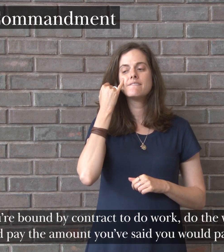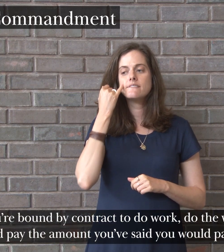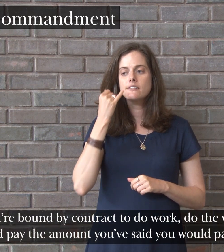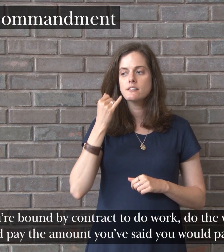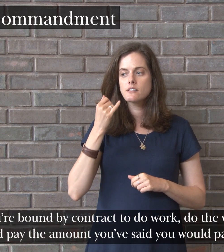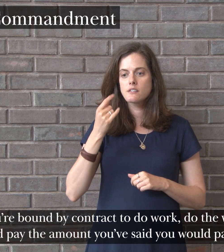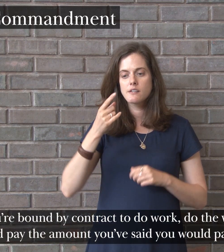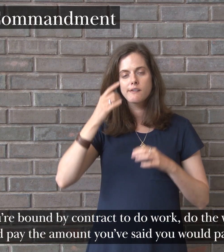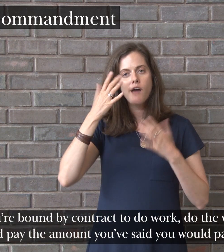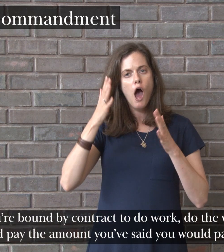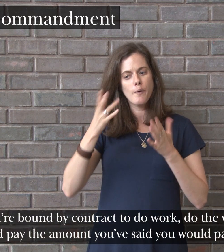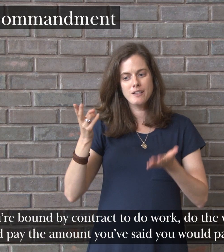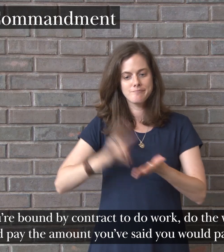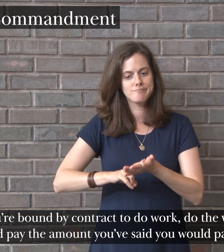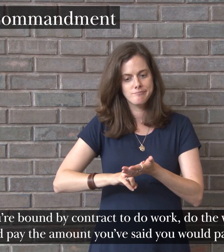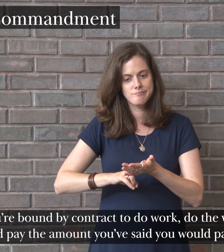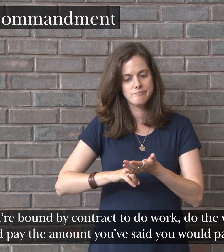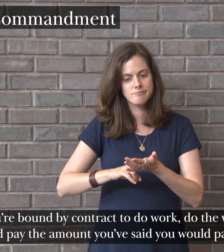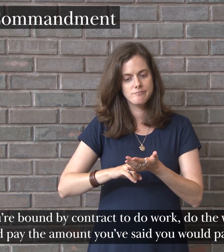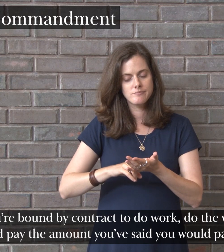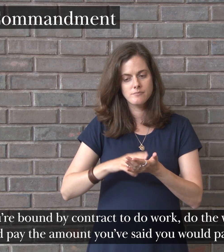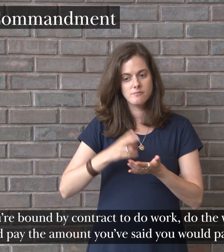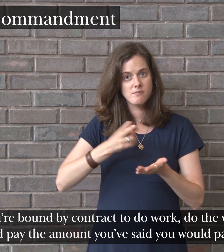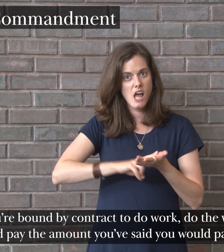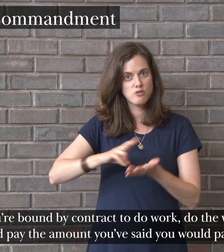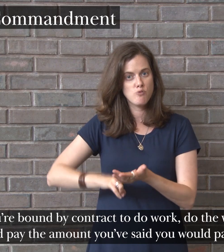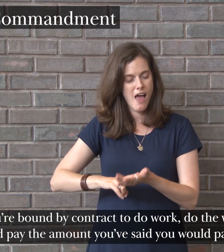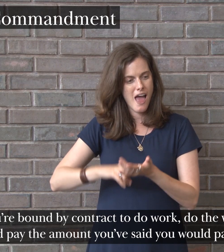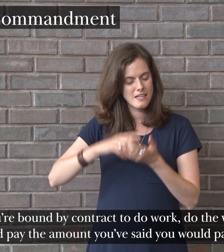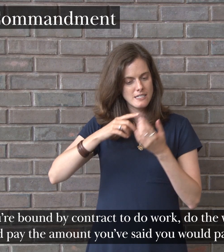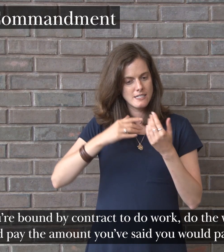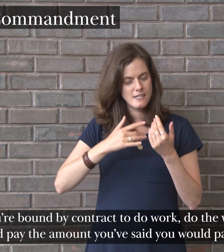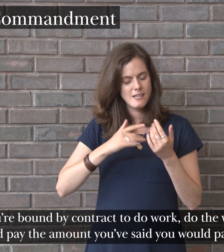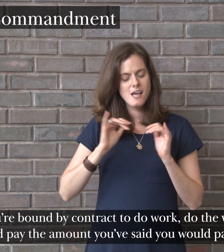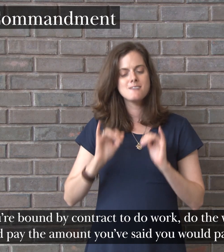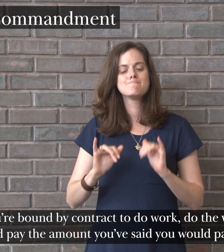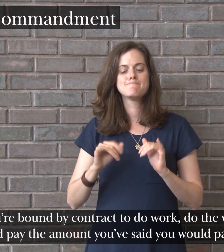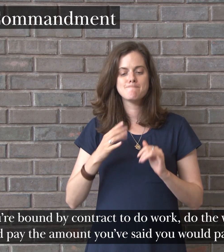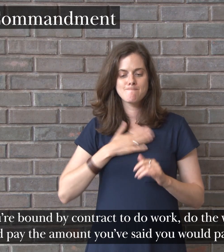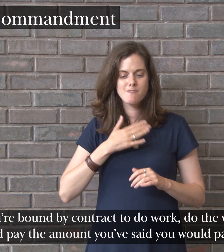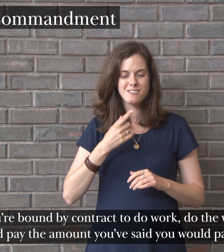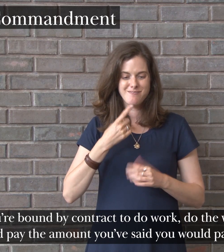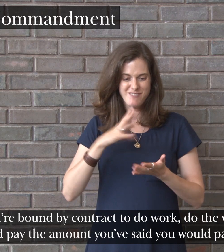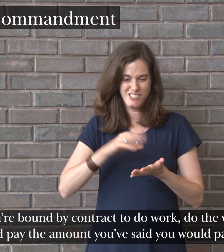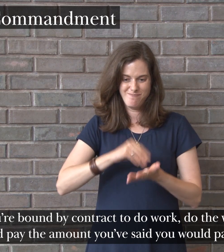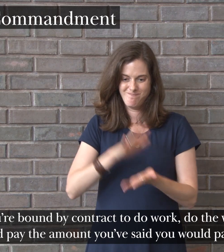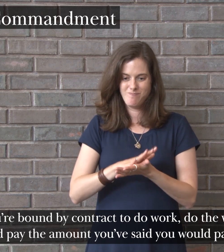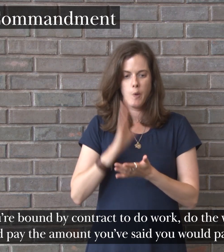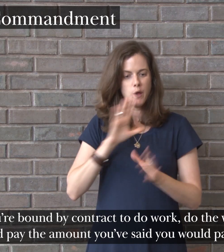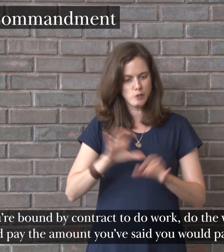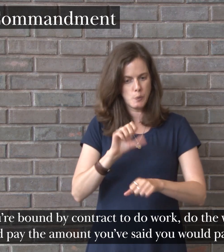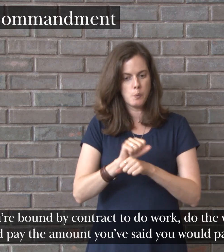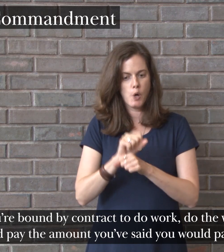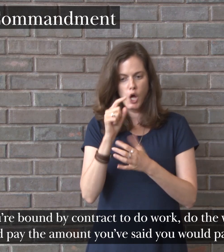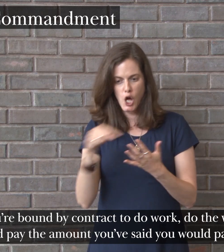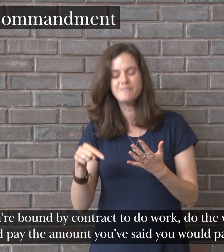If you're bound by contract to do the work you're asked to do and pay the amount you've said you would pay for the work